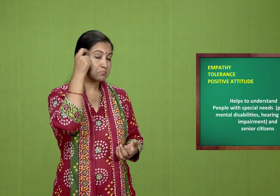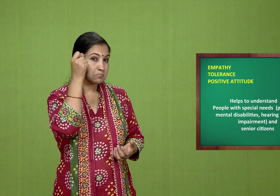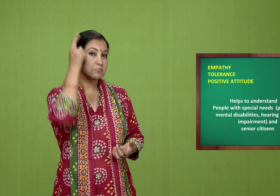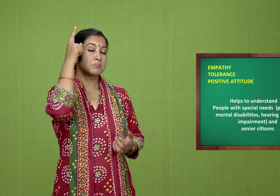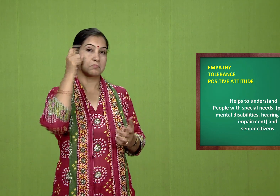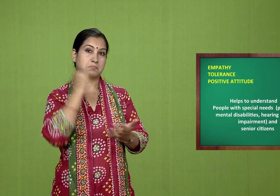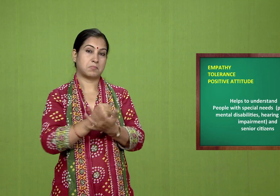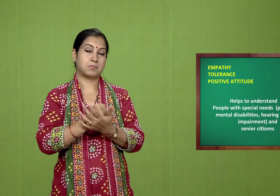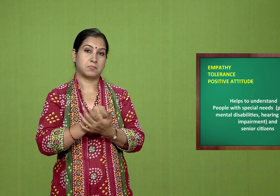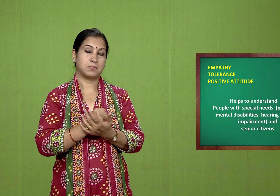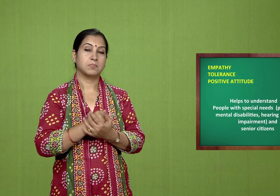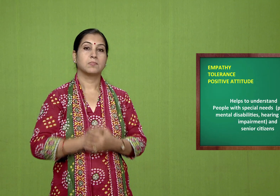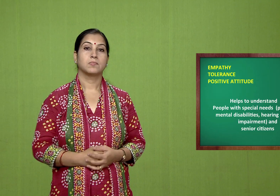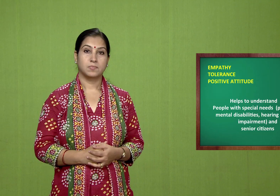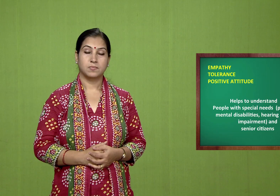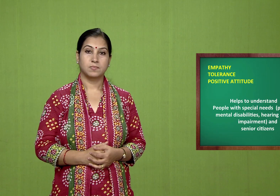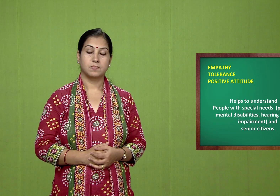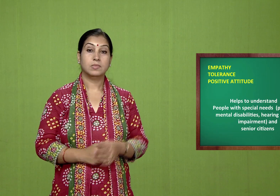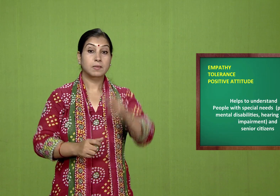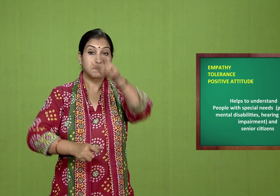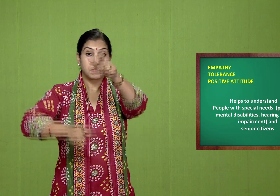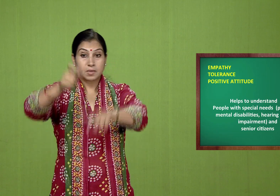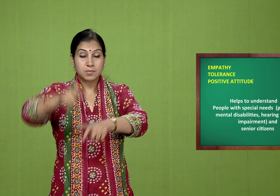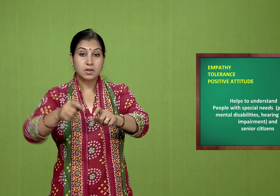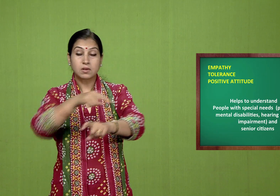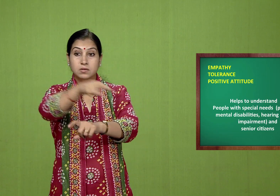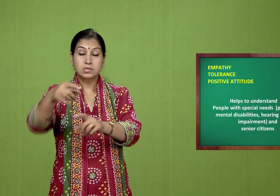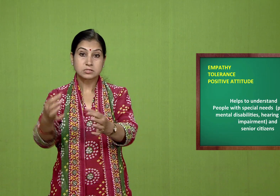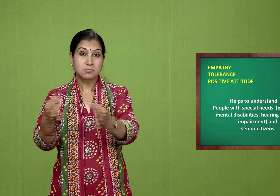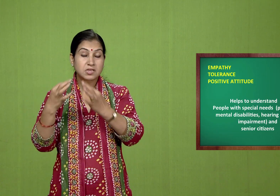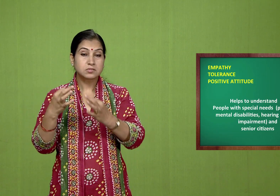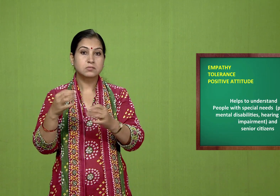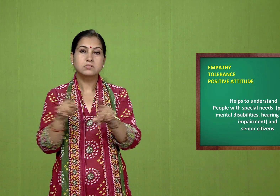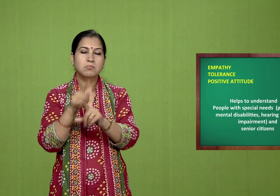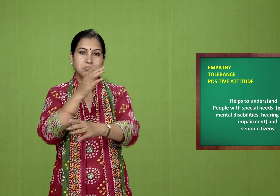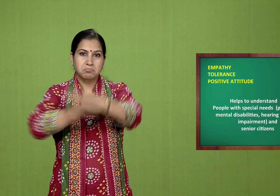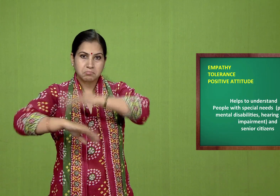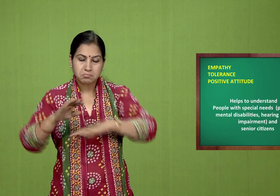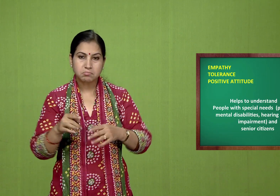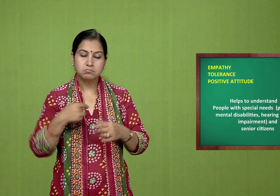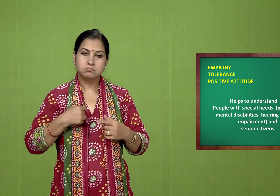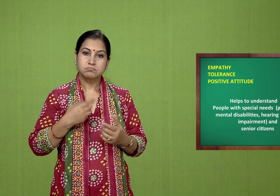the requirements of people with special needs around us.